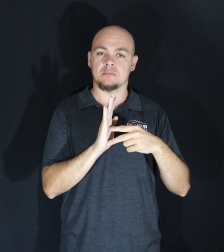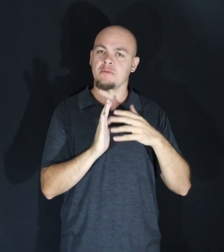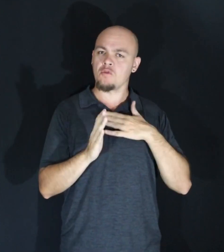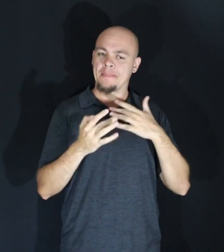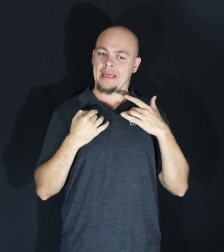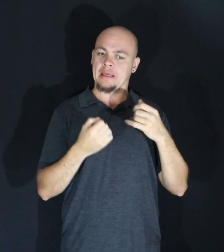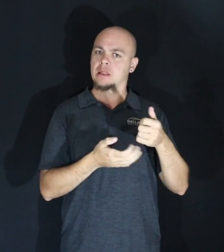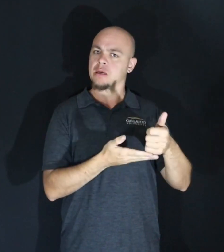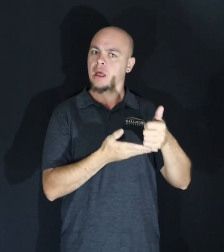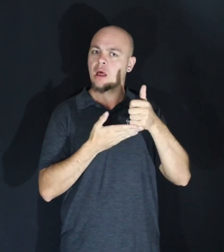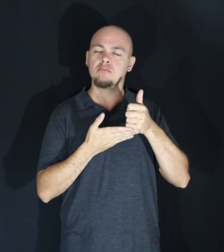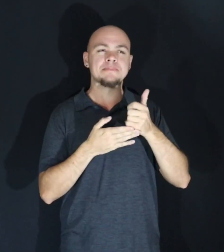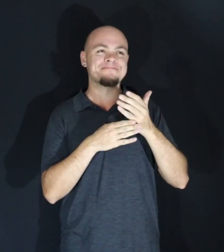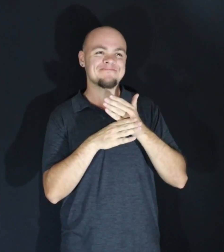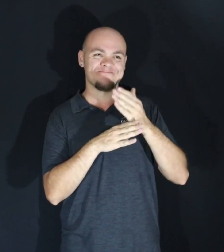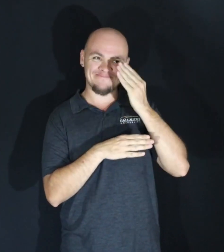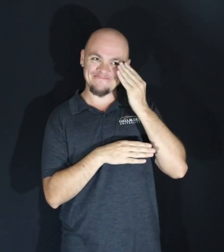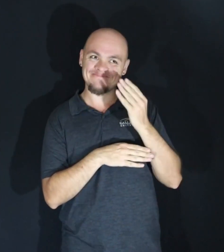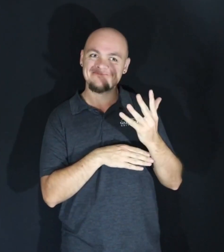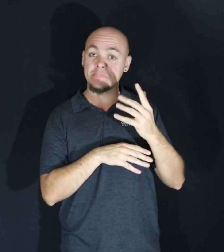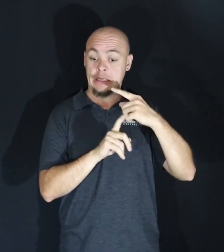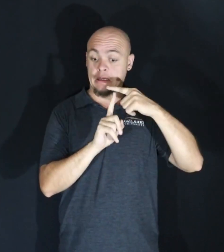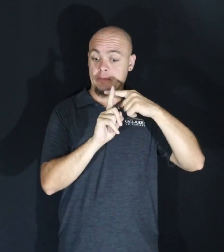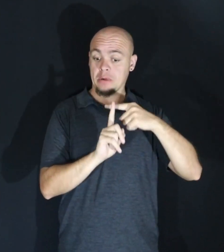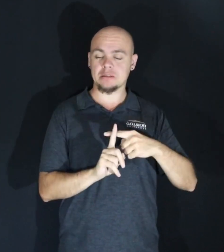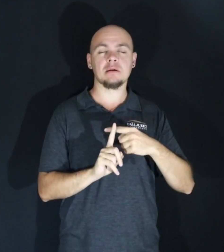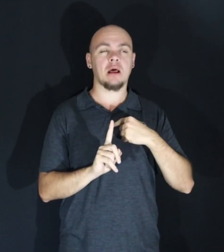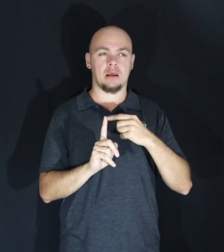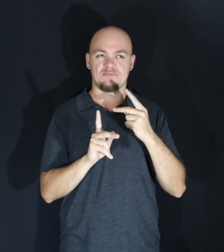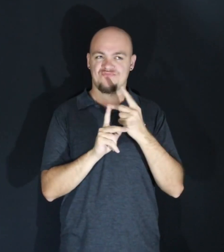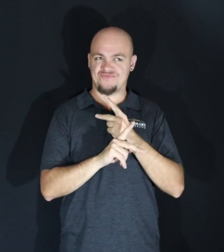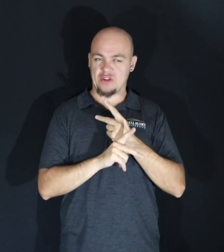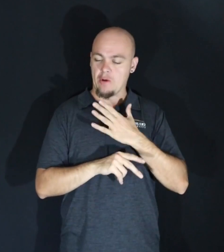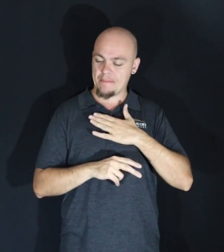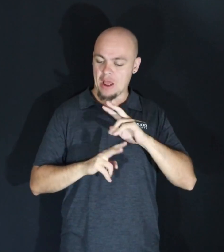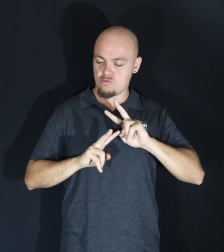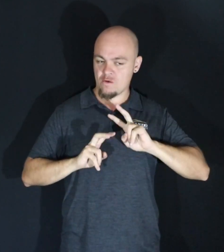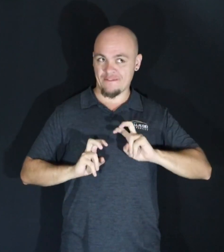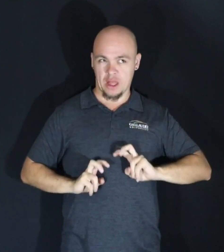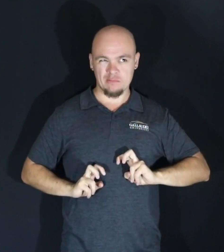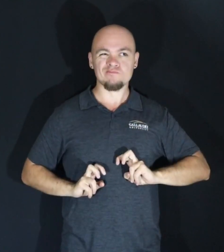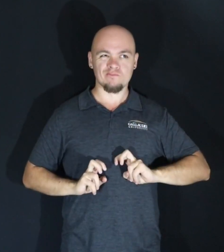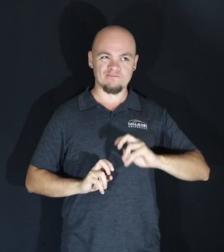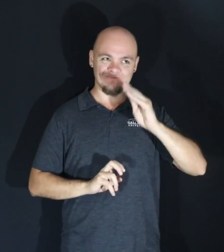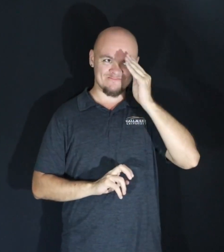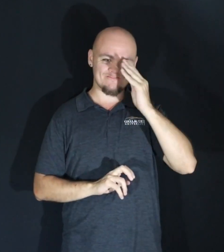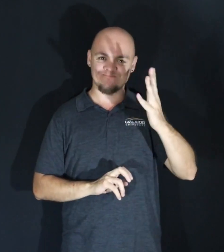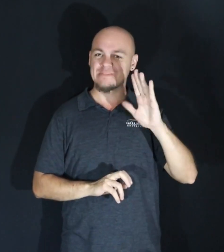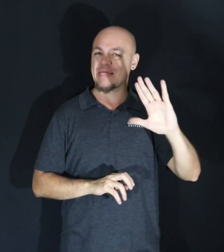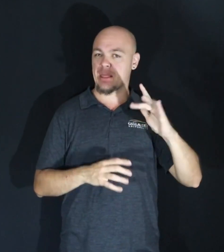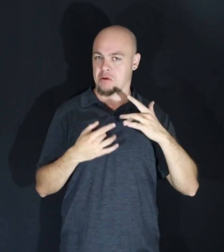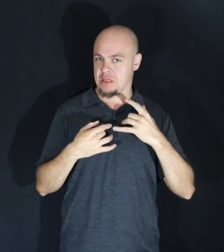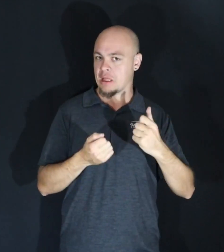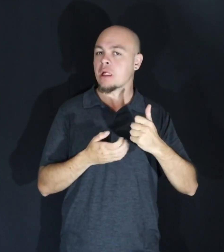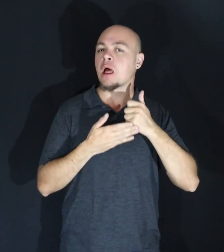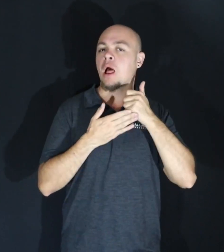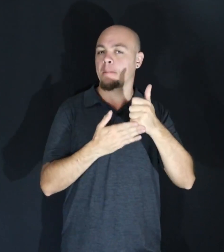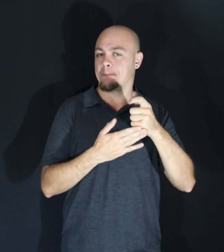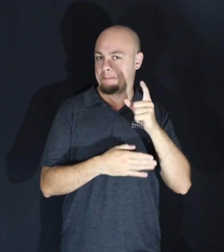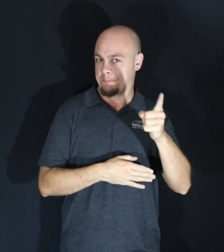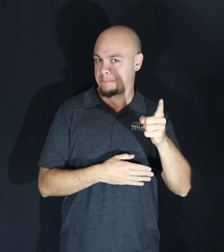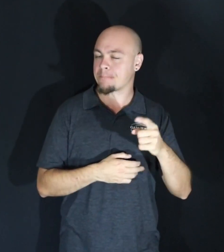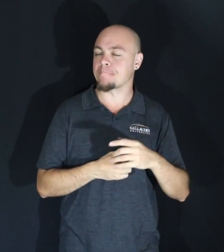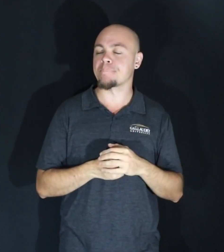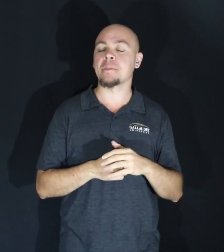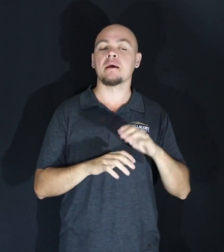I was able to share with them the positive that I had discovered in the reflection step. That was good for their healing.